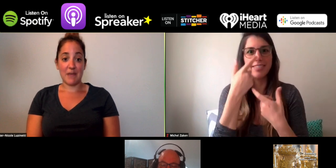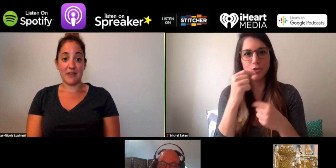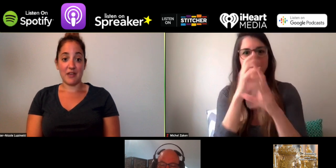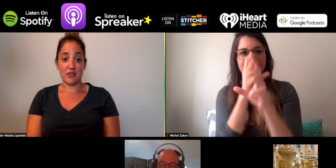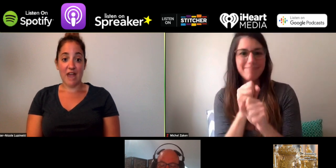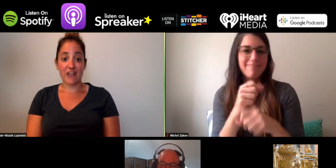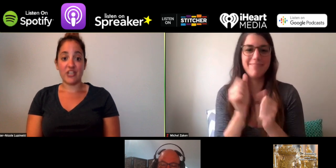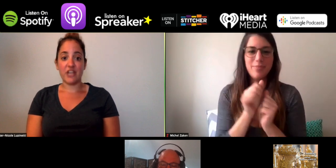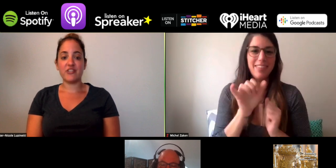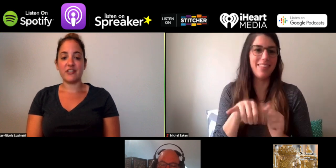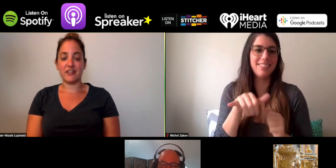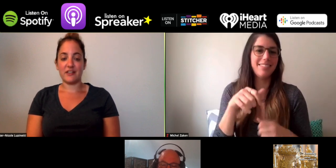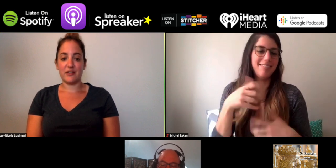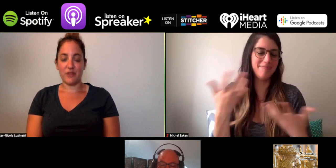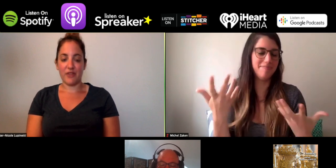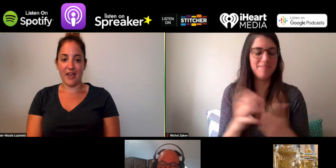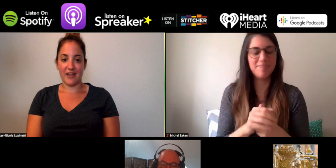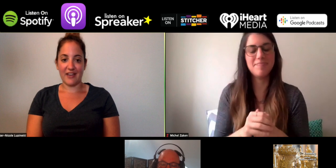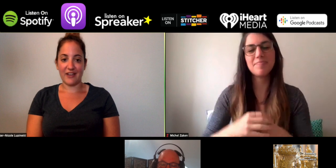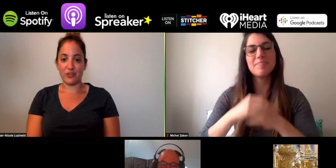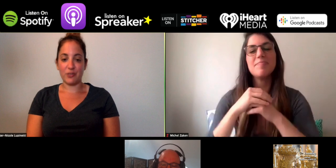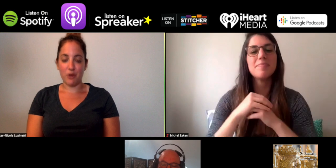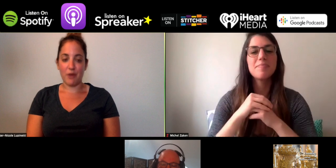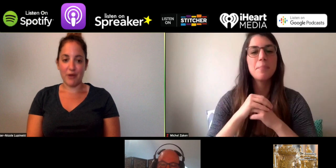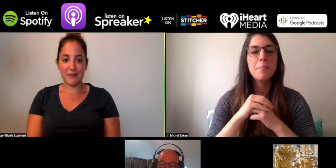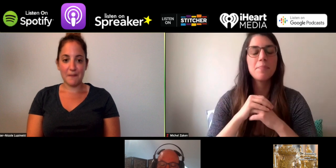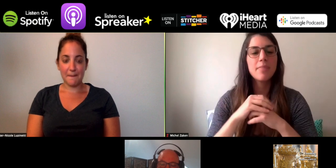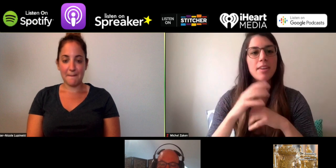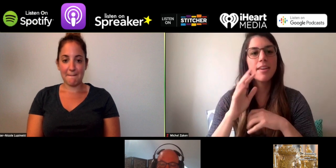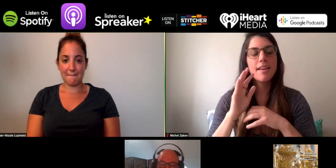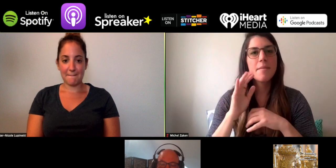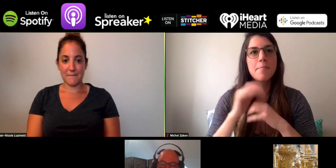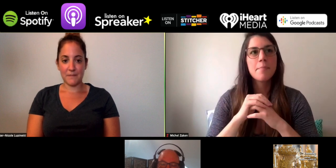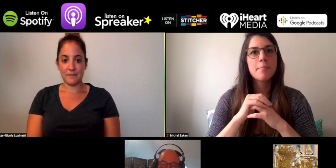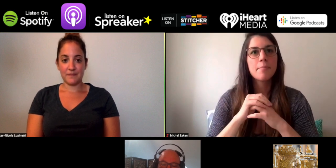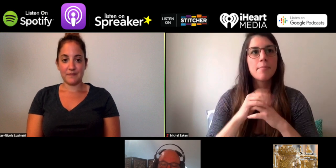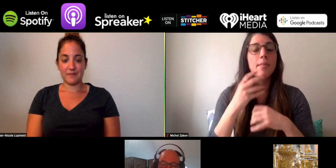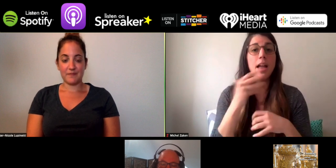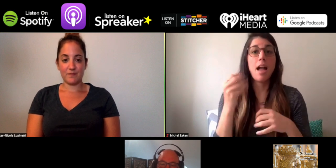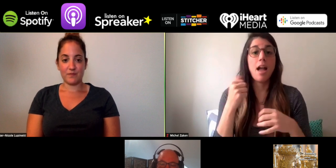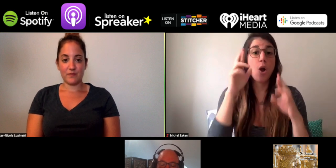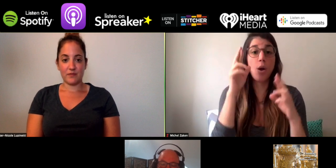me happy that you're actually interested with that and learning more about it.